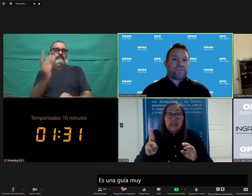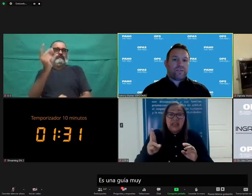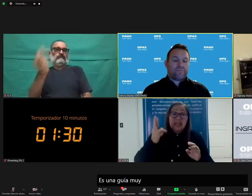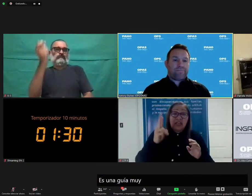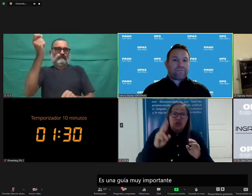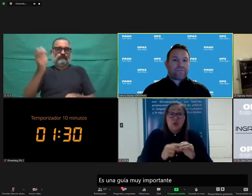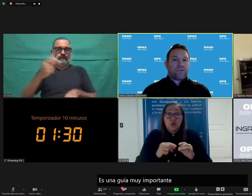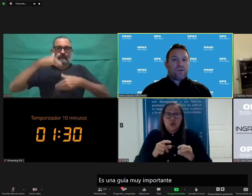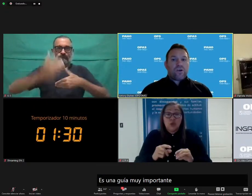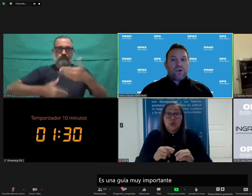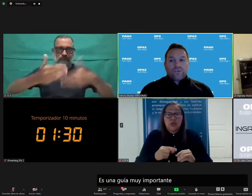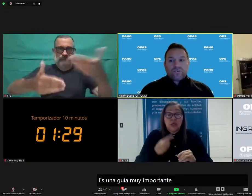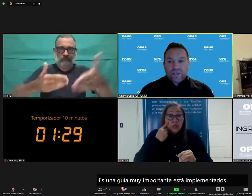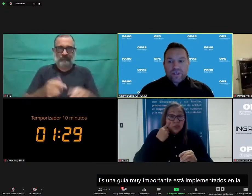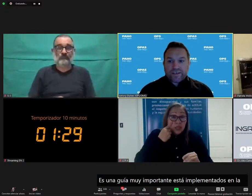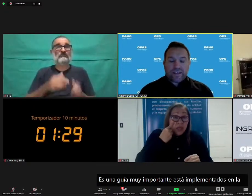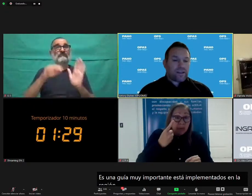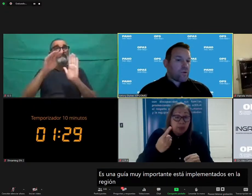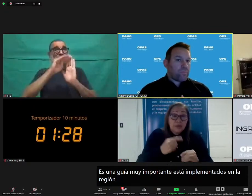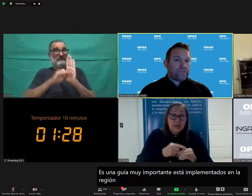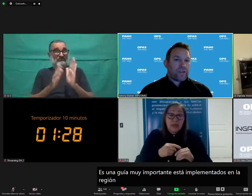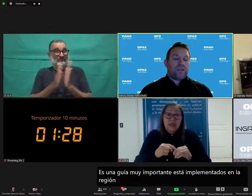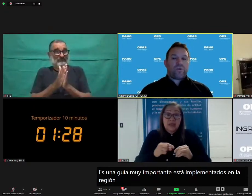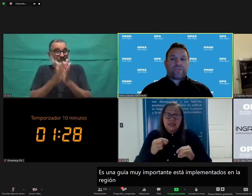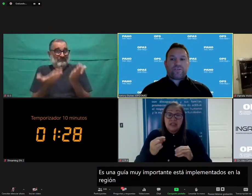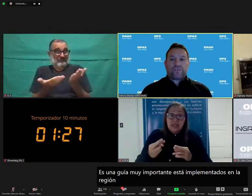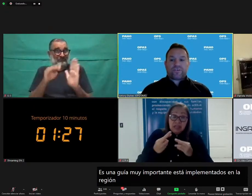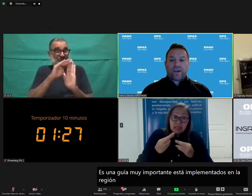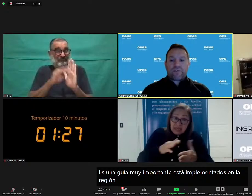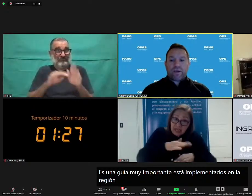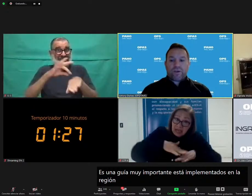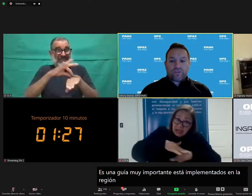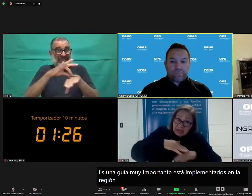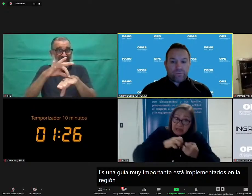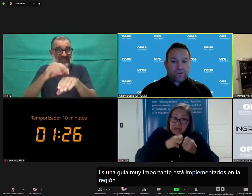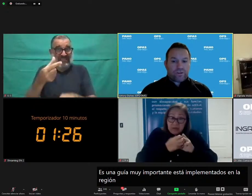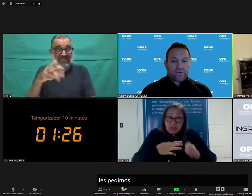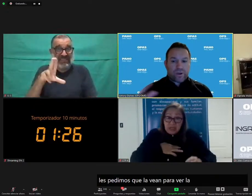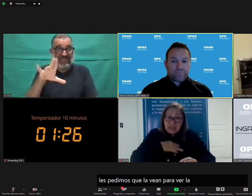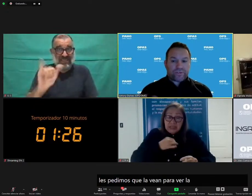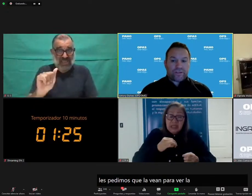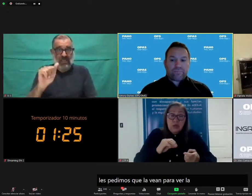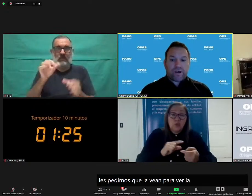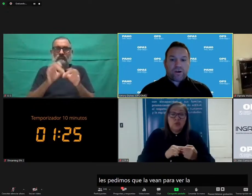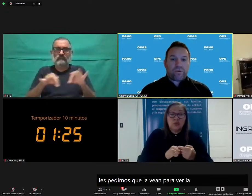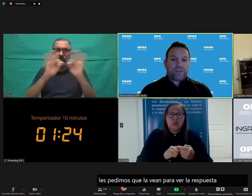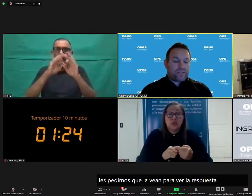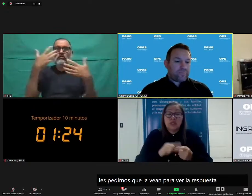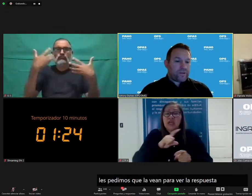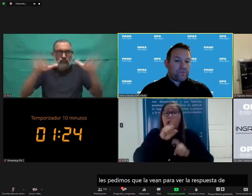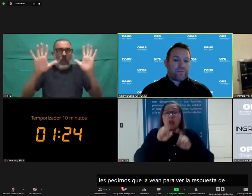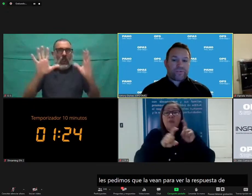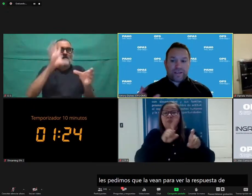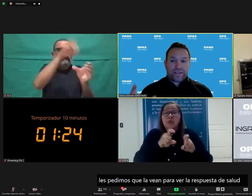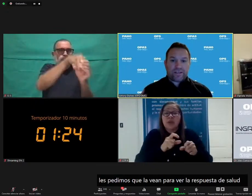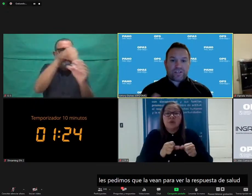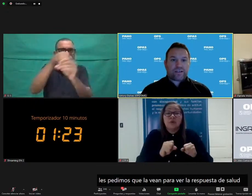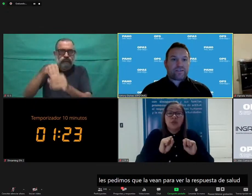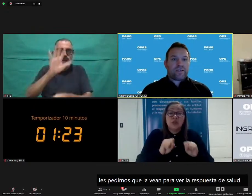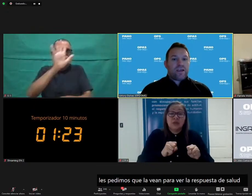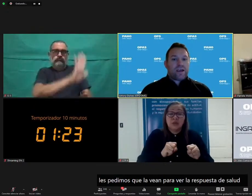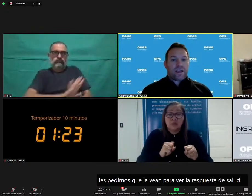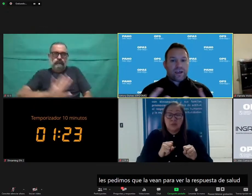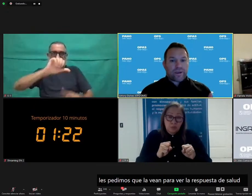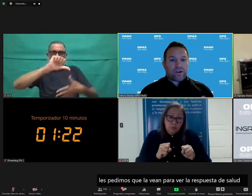emergencies to that end i'm open to any questions i'm going to put the website of pajo and the disability website in the